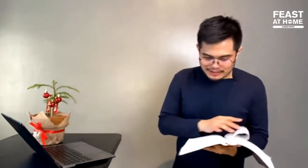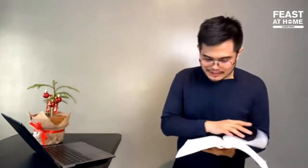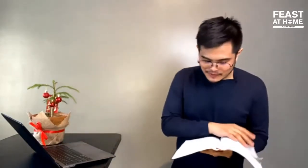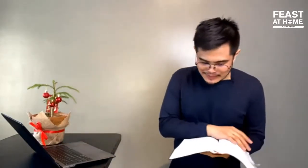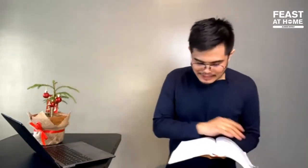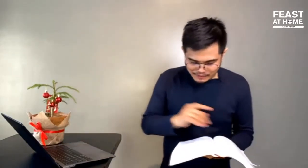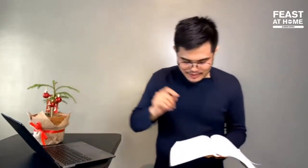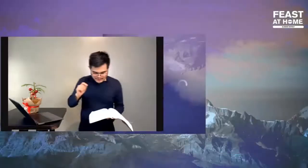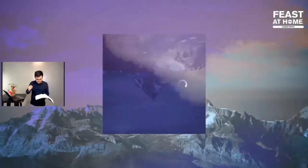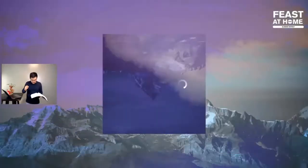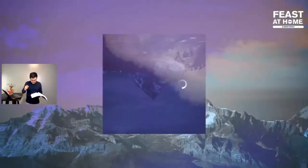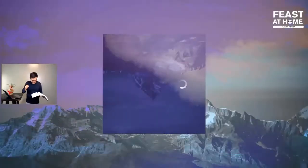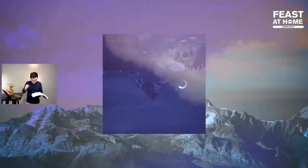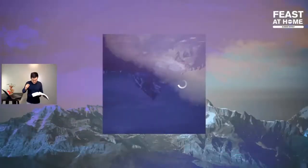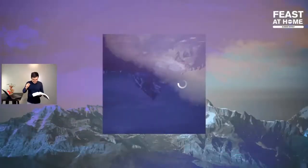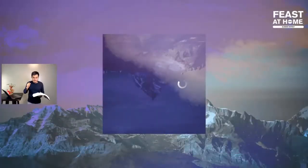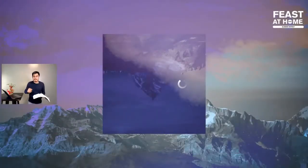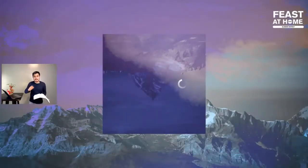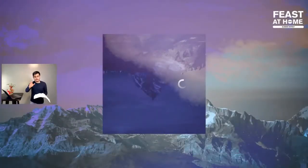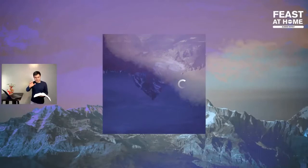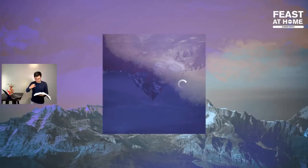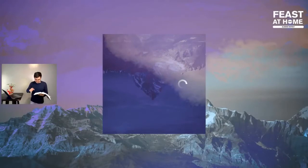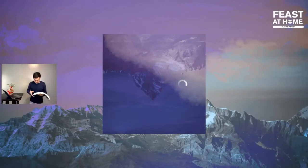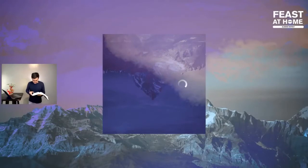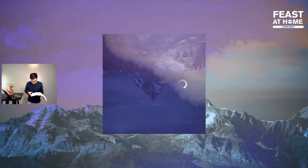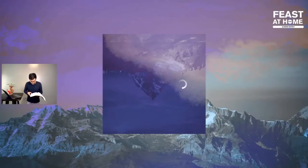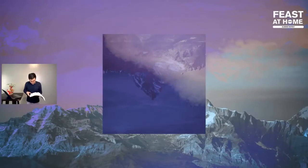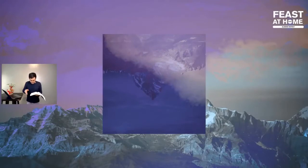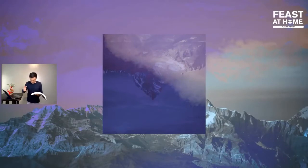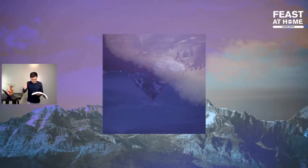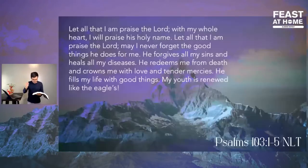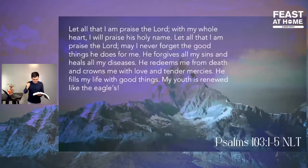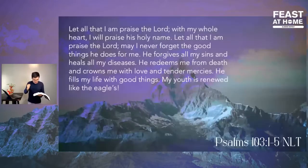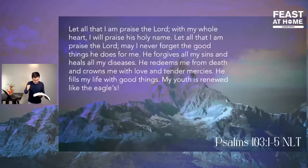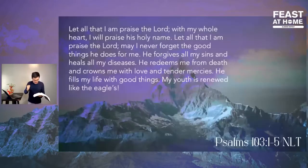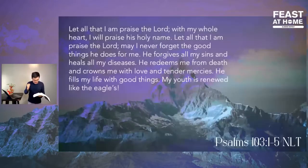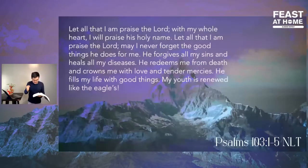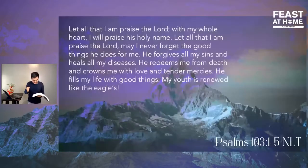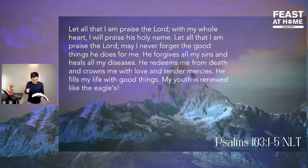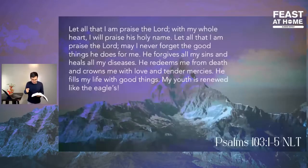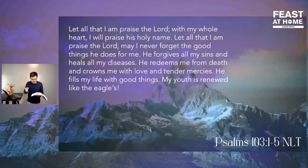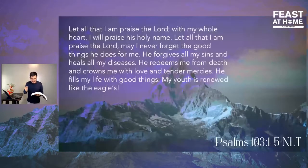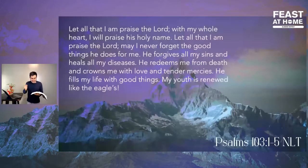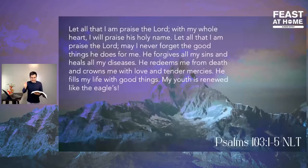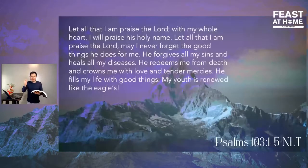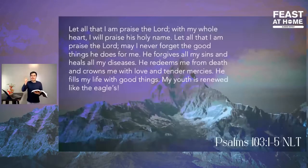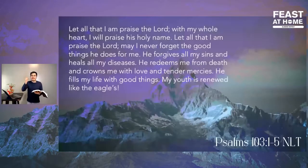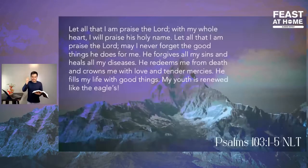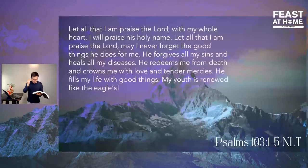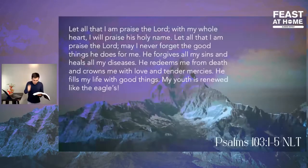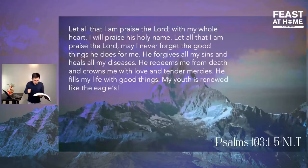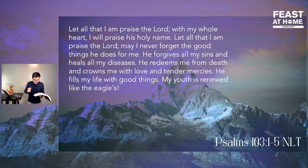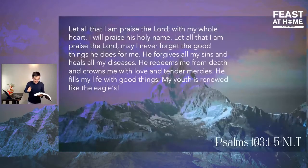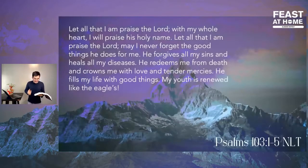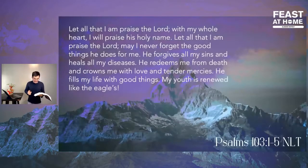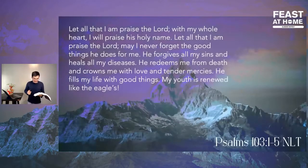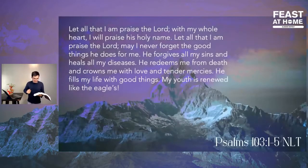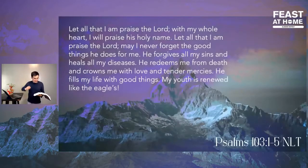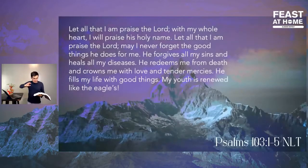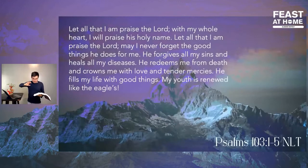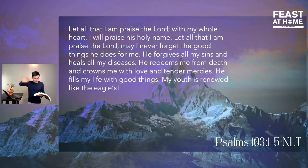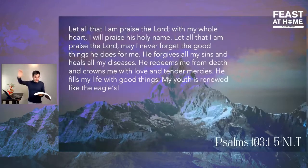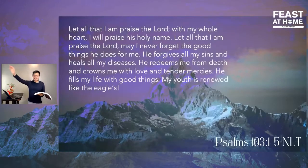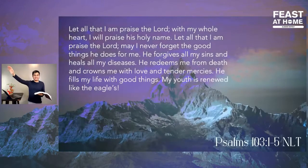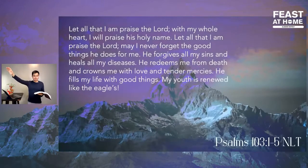Psalm 103, verses 1 to 5. This is just going to be very quick. Allow me just to share this with you. It says there, "Let all that I